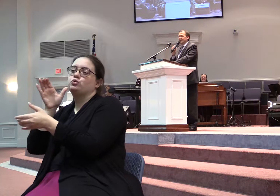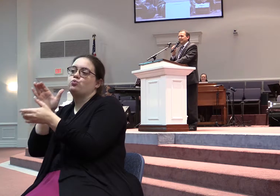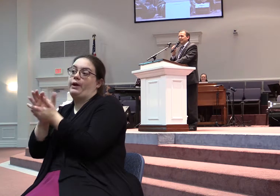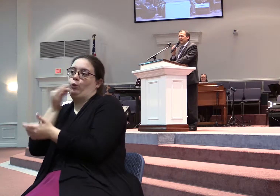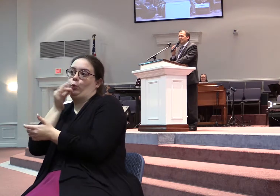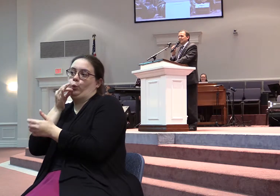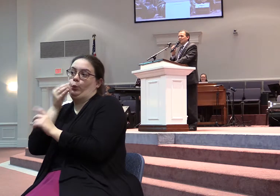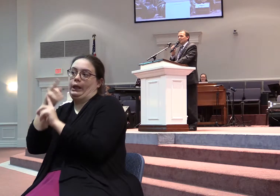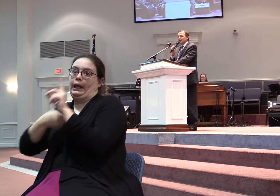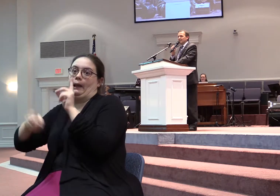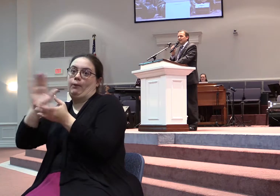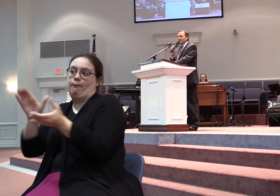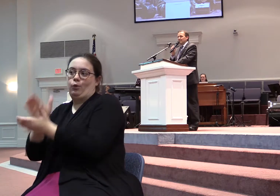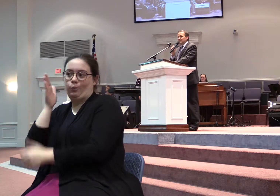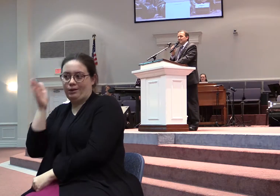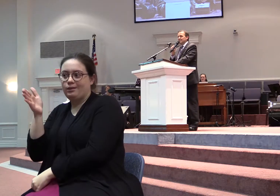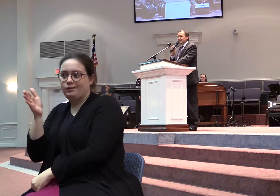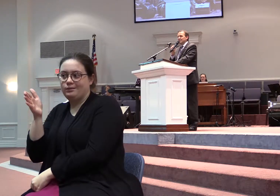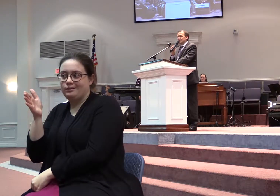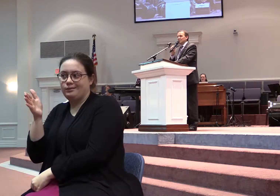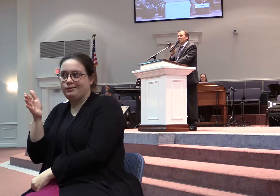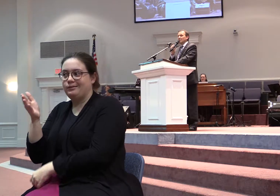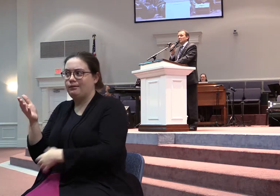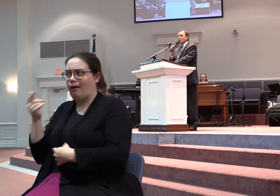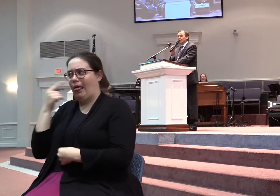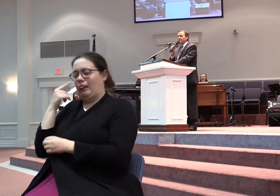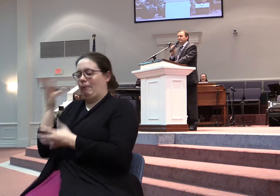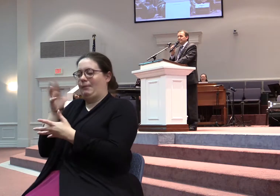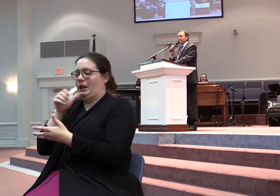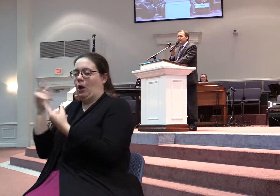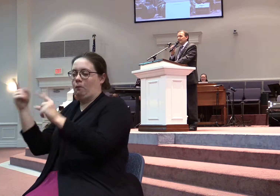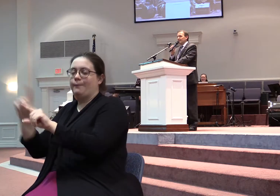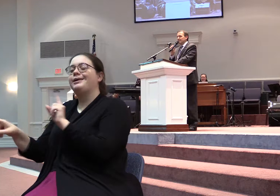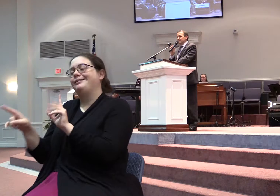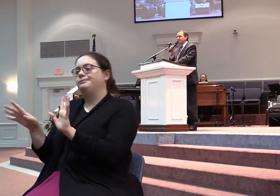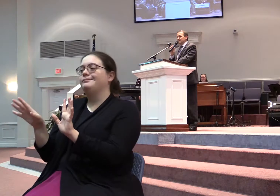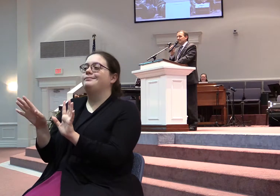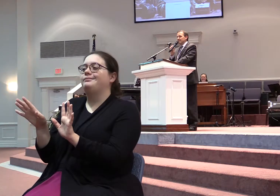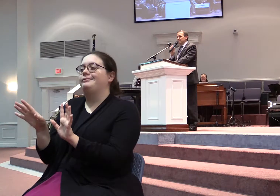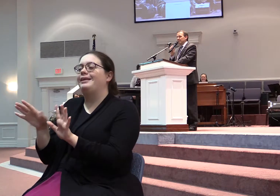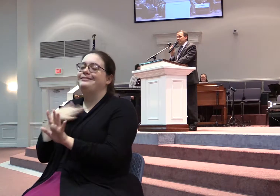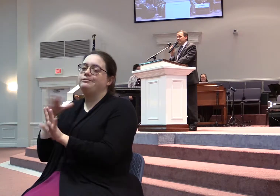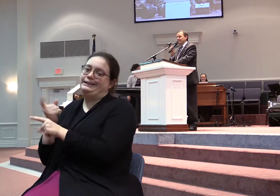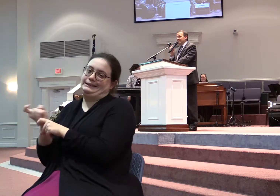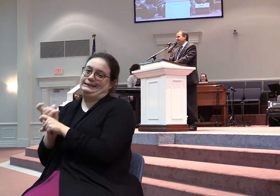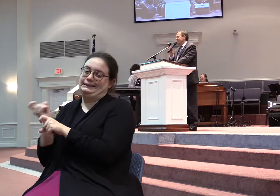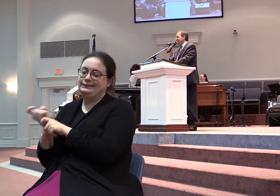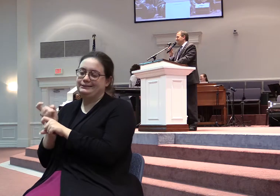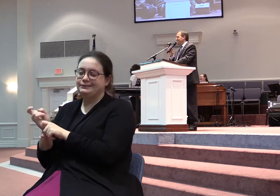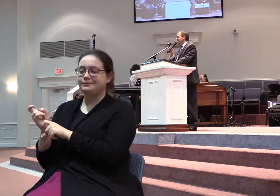And after talking with them, I don't give them 6 months. But we're going to enjoy them the 6 months that they're married.